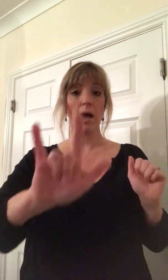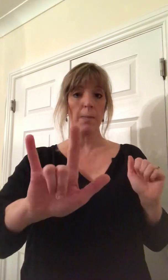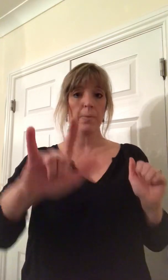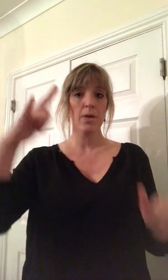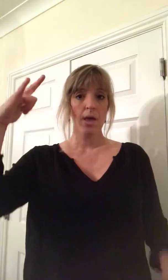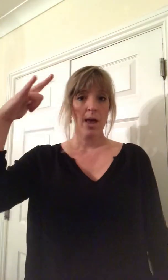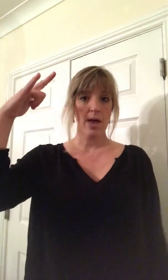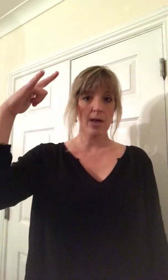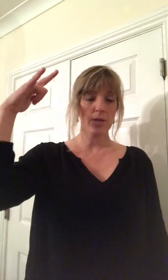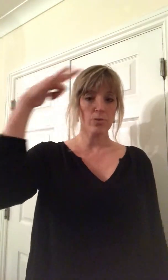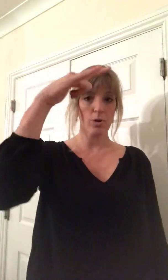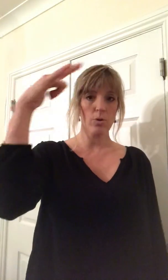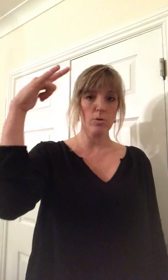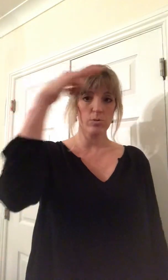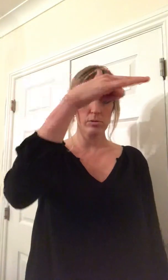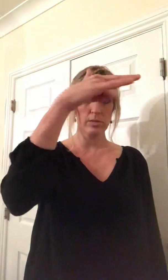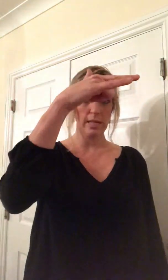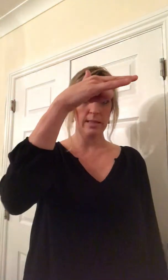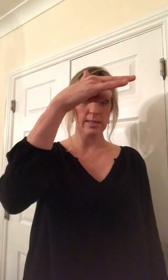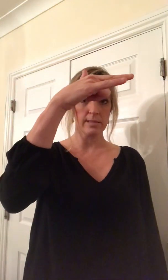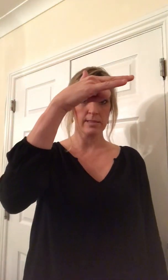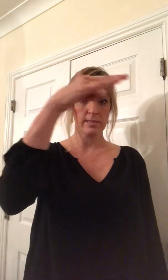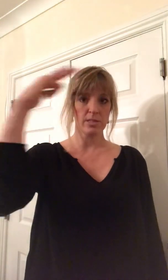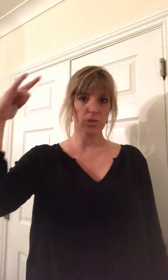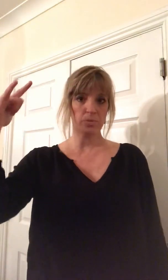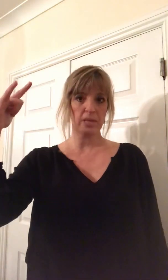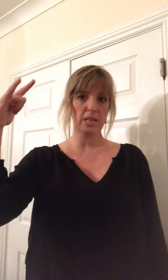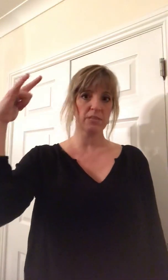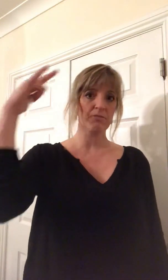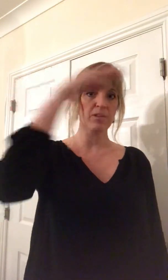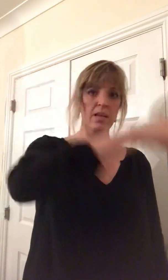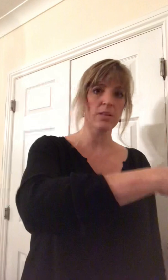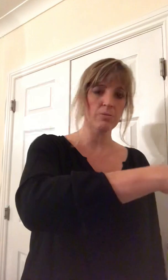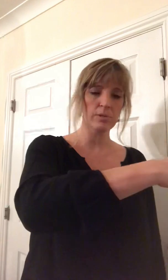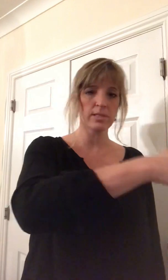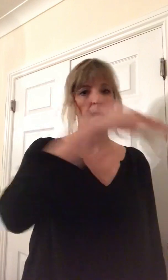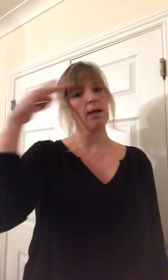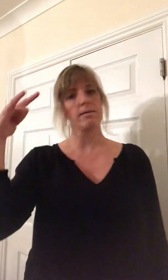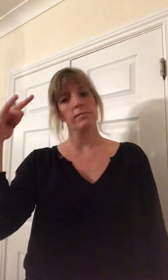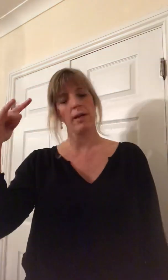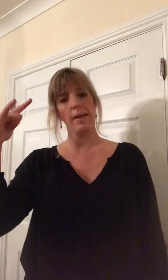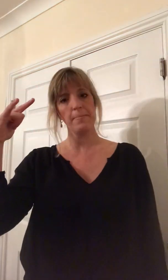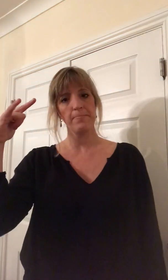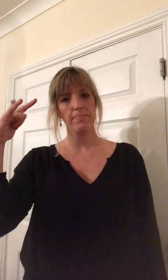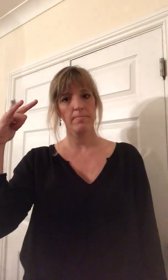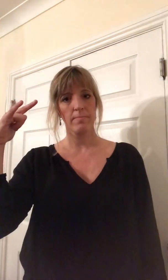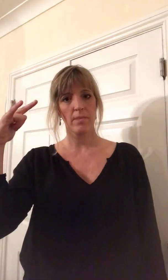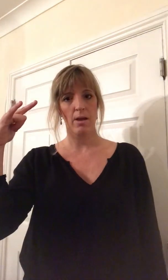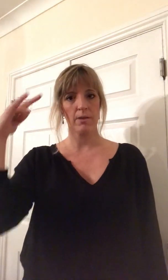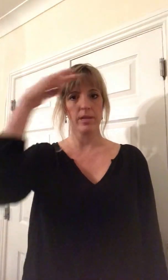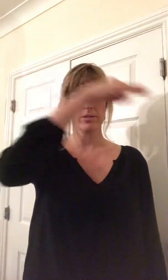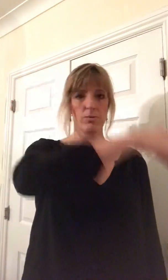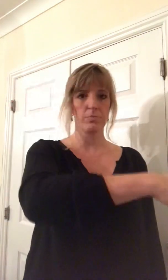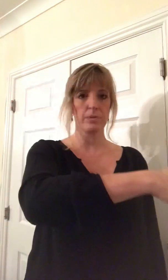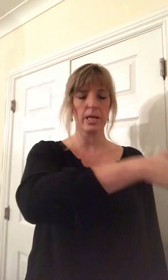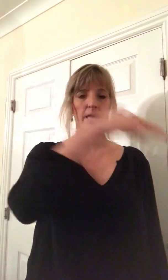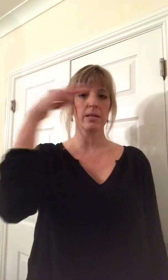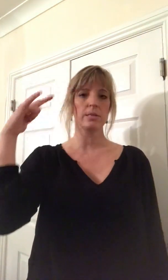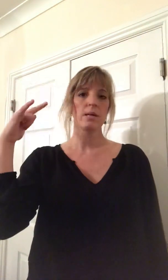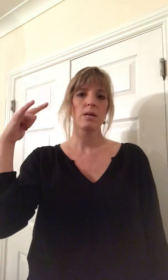up, and you go like this. This is your plane flying through the sky, okay? All right, so plane,